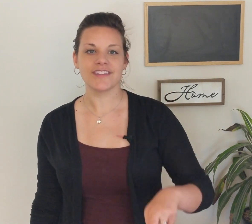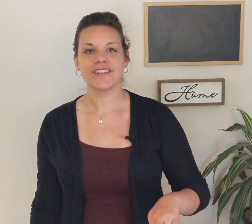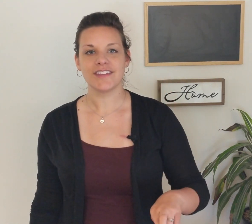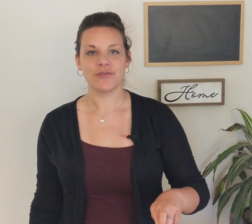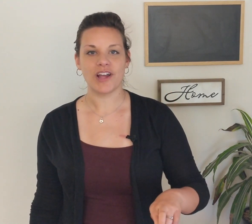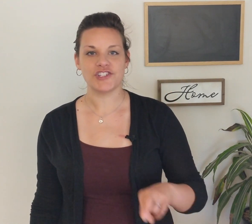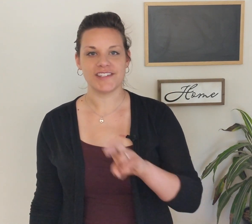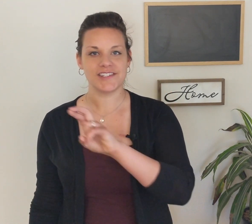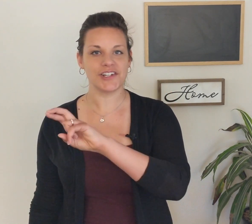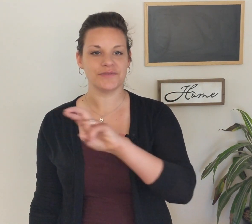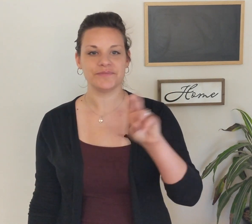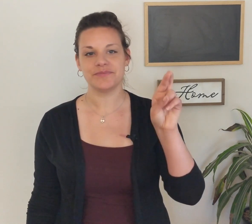Rochester.